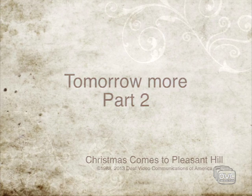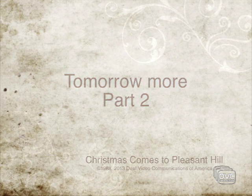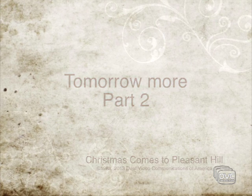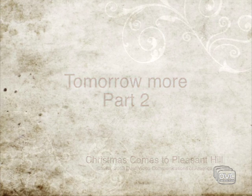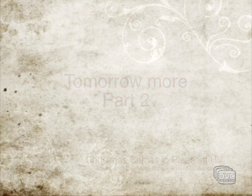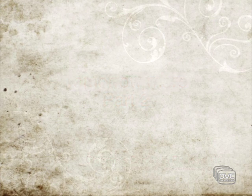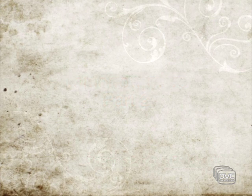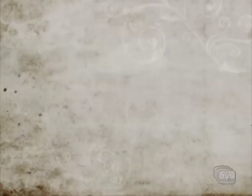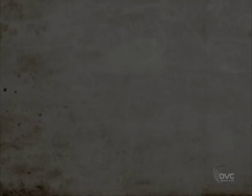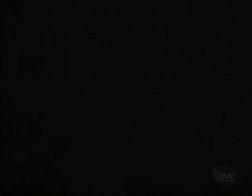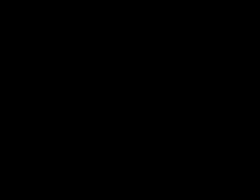papa